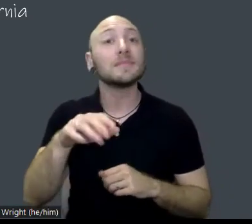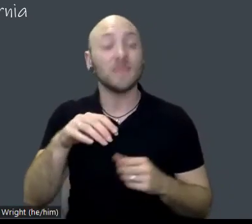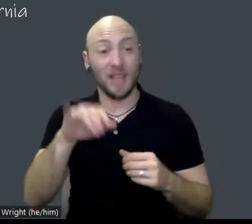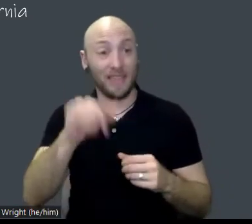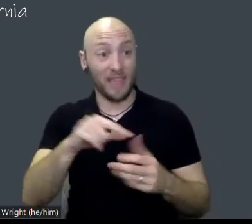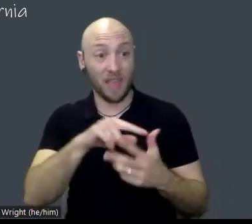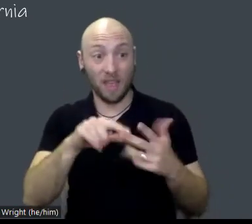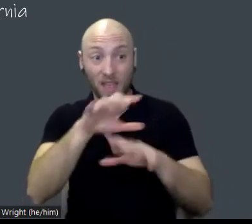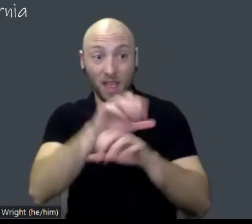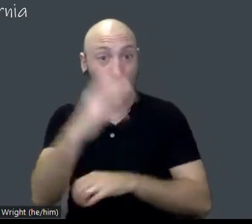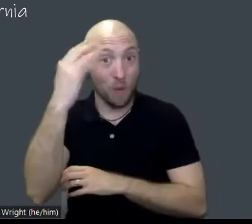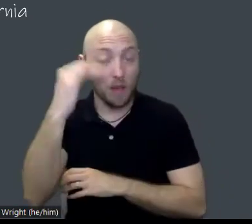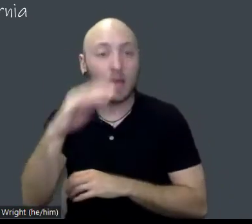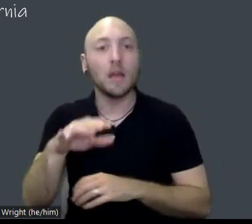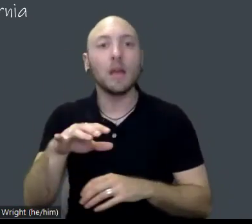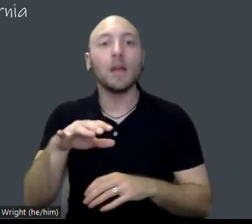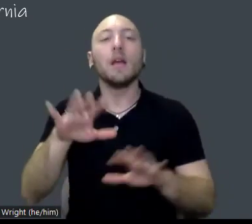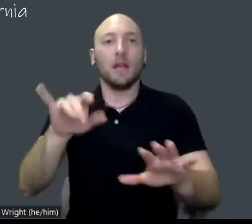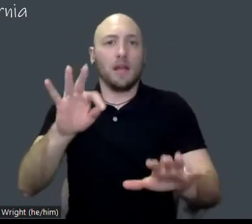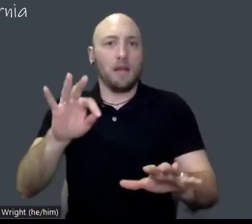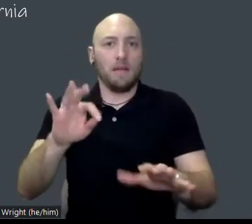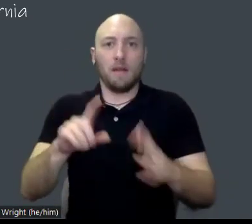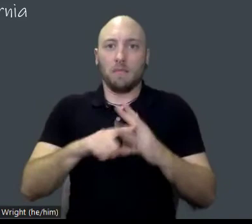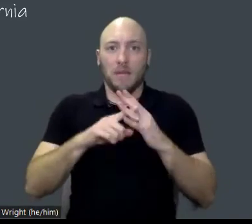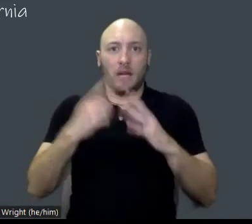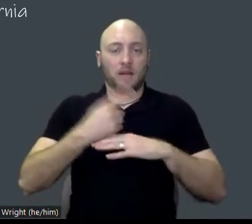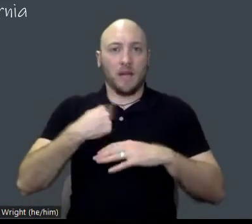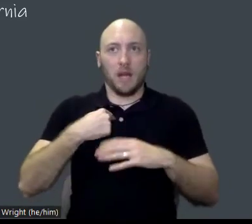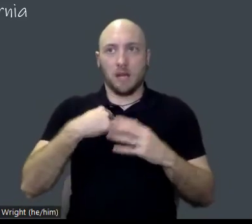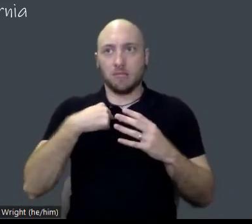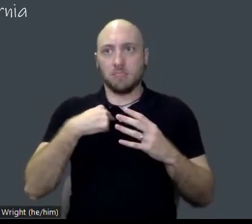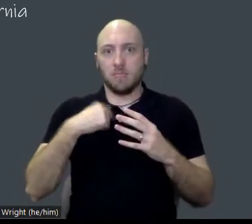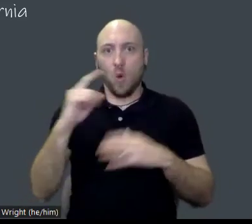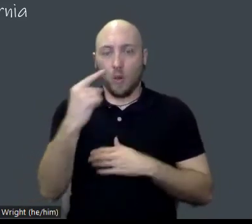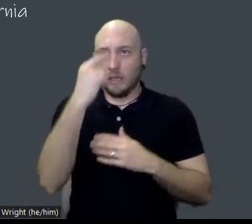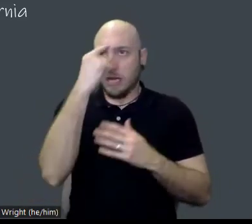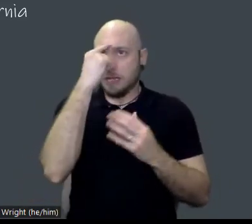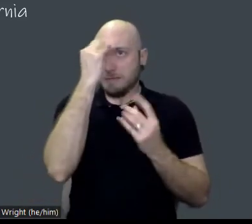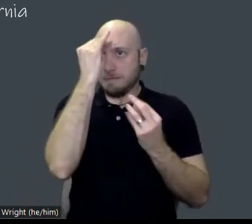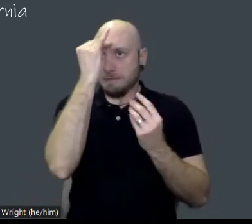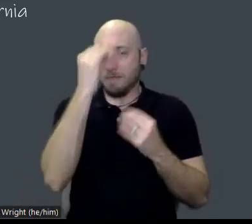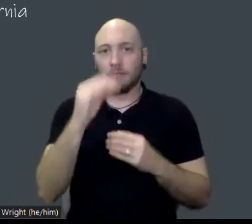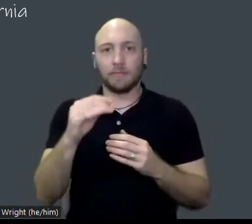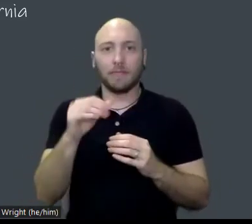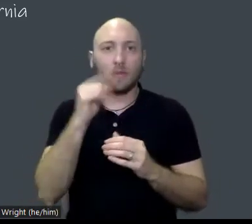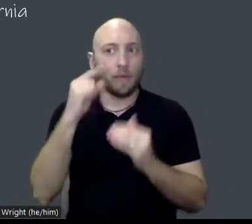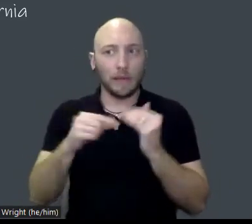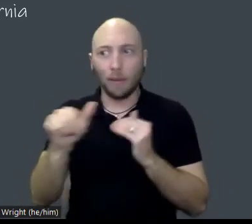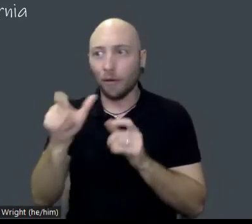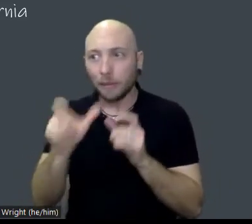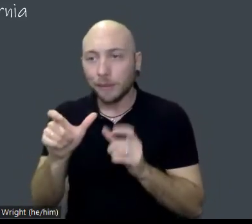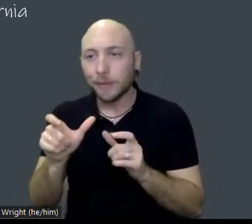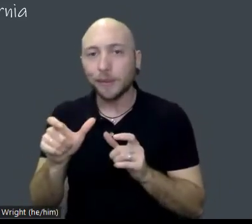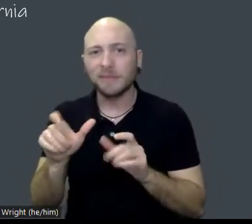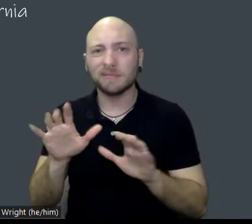is like, if I start my day in my head and like not thinking about like other people or other things outside of myself, I'm not going to have a